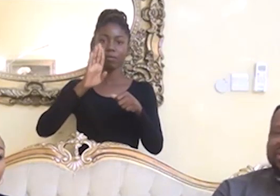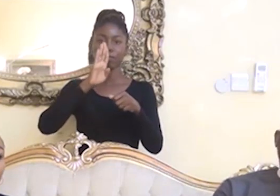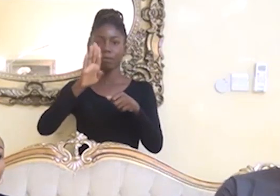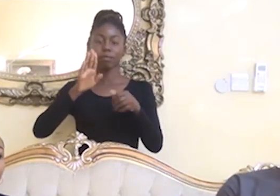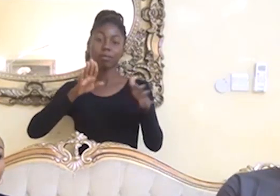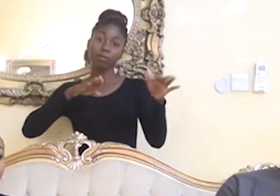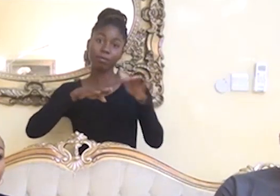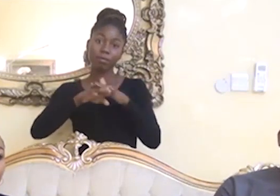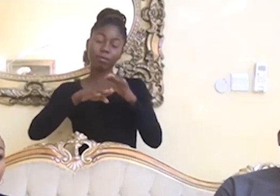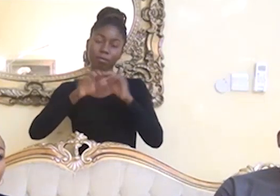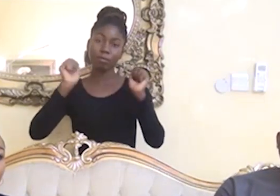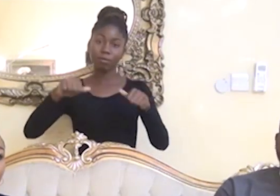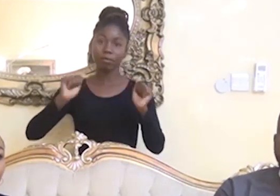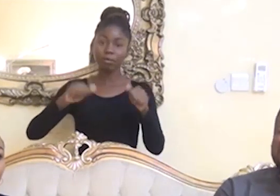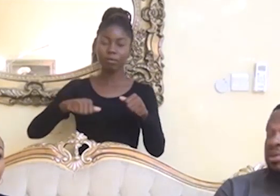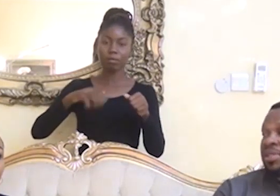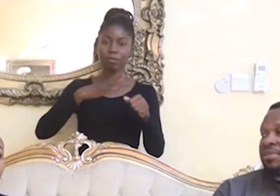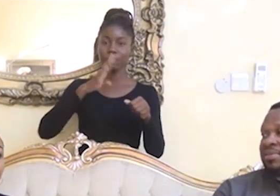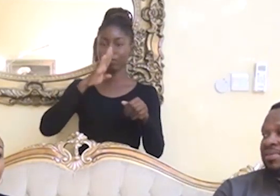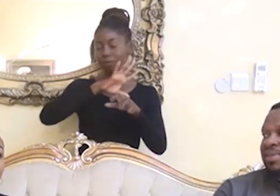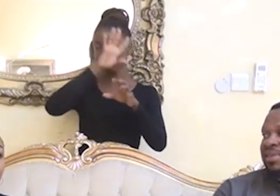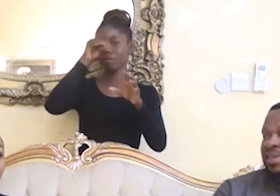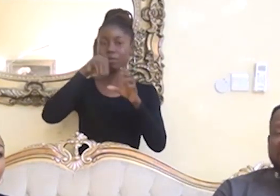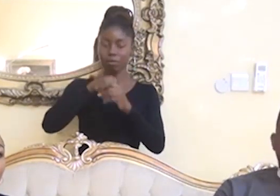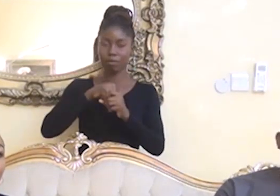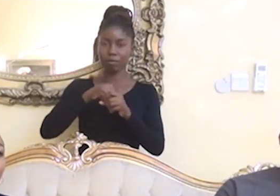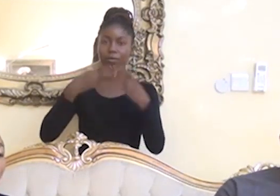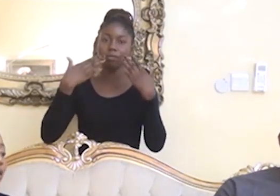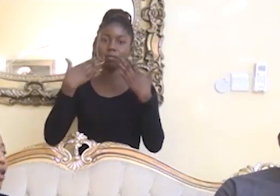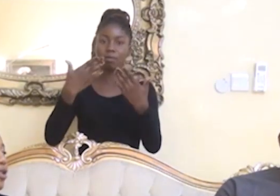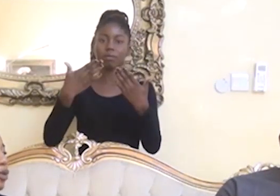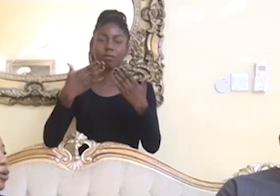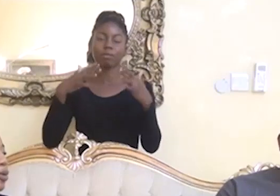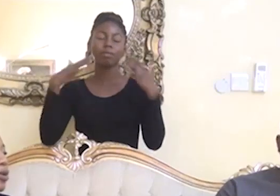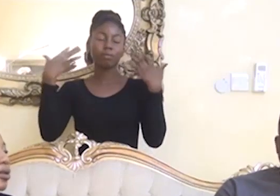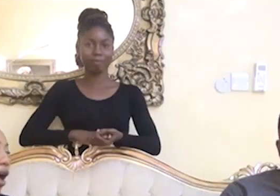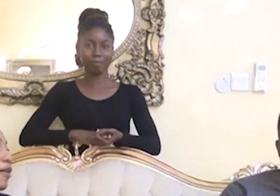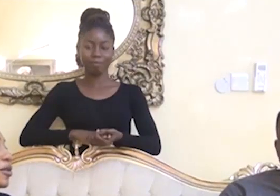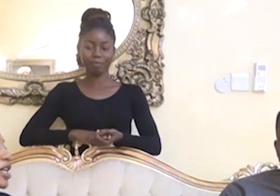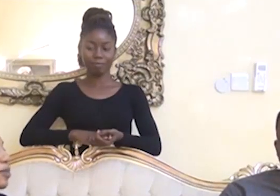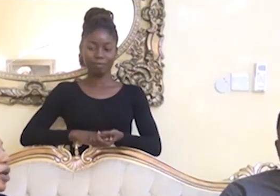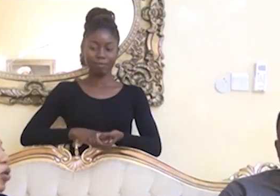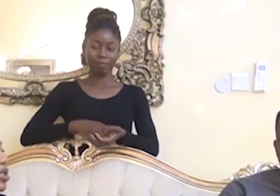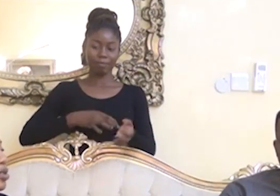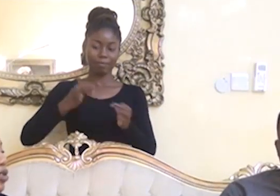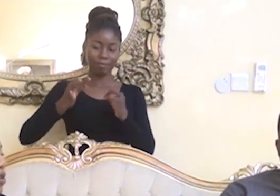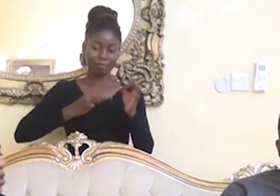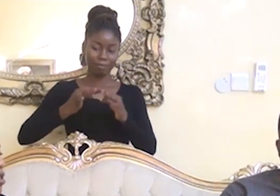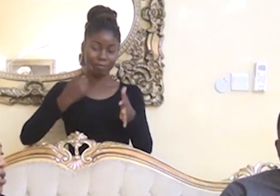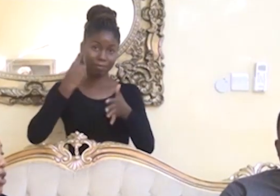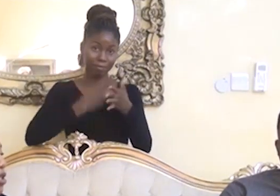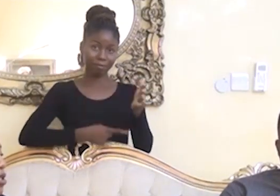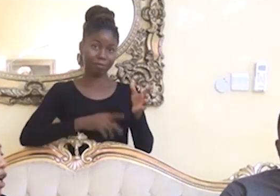accessible, and being inclusive. Thank you. Wow, that's a good one. I won't explain what